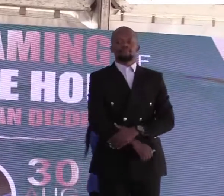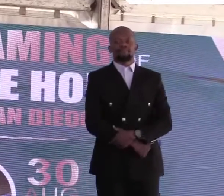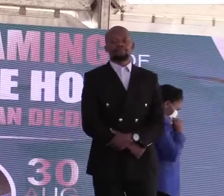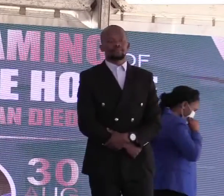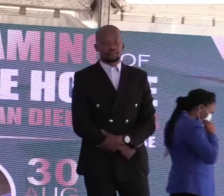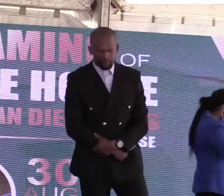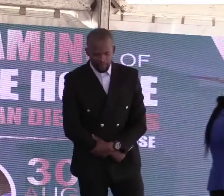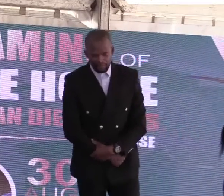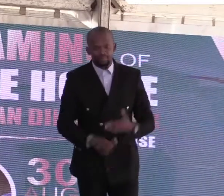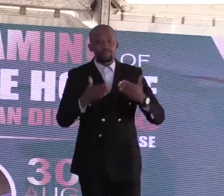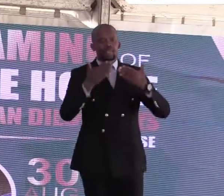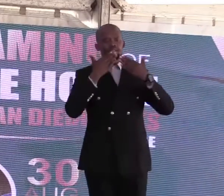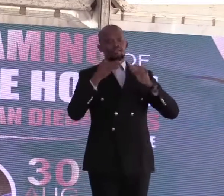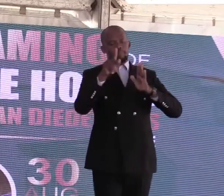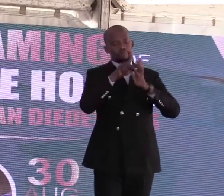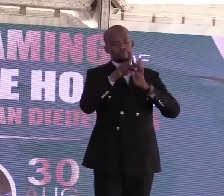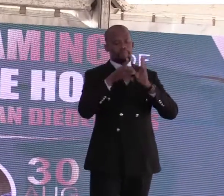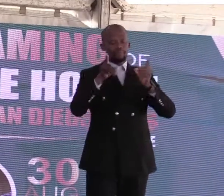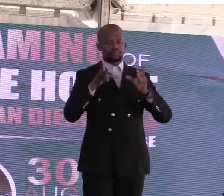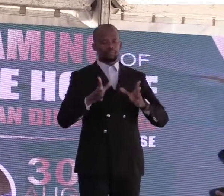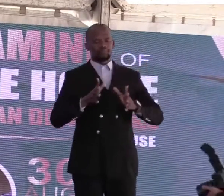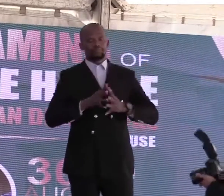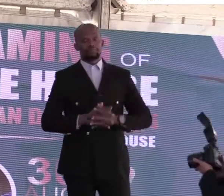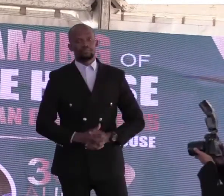Thank you very much, Program Director.